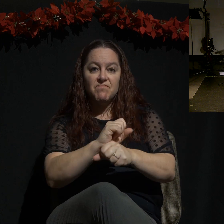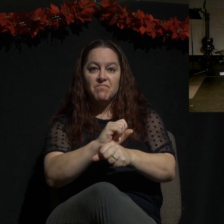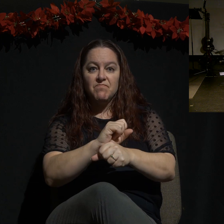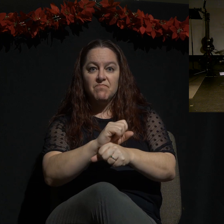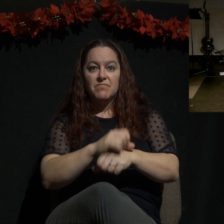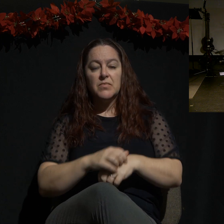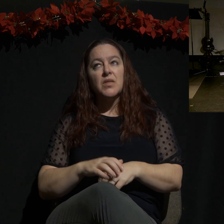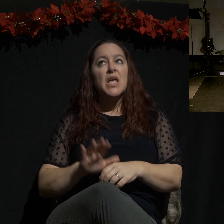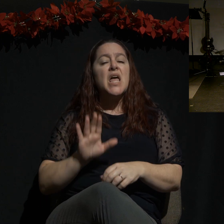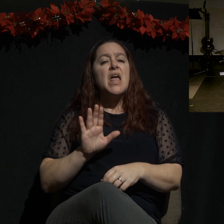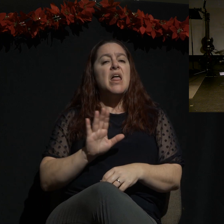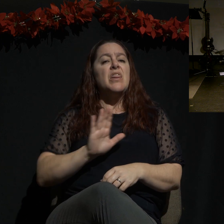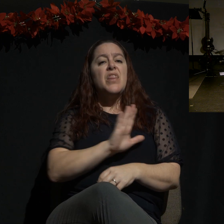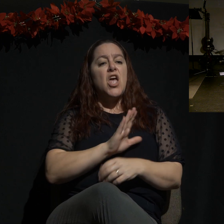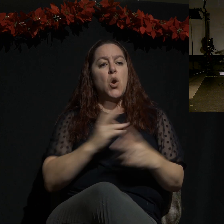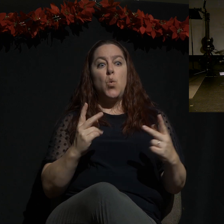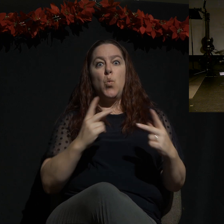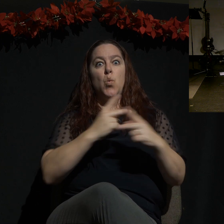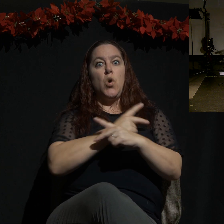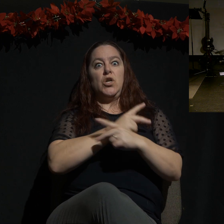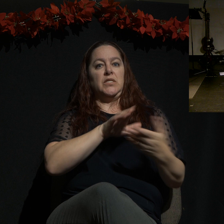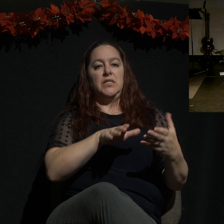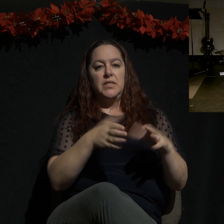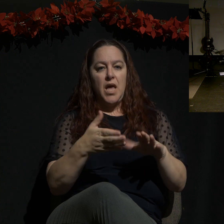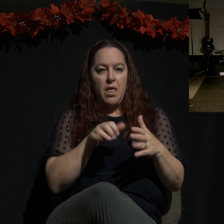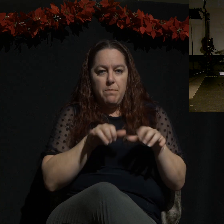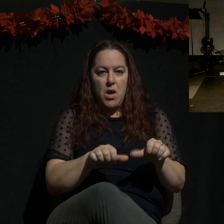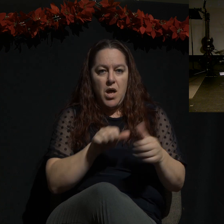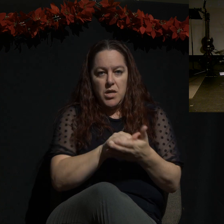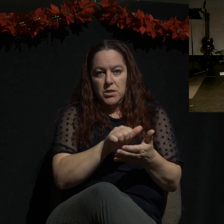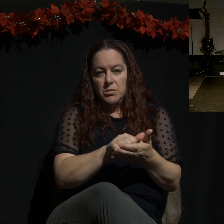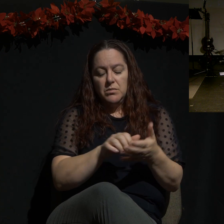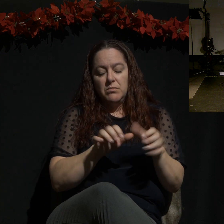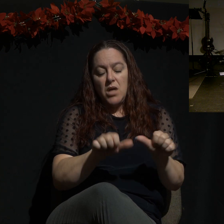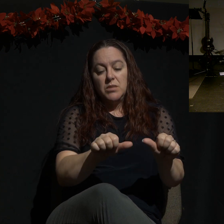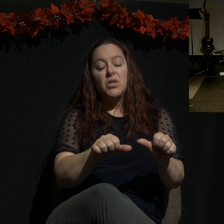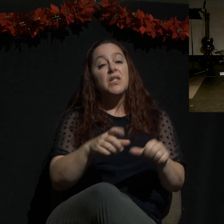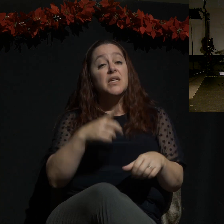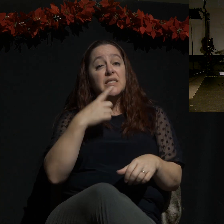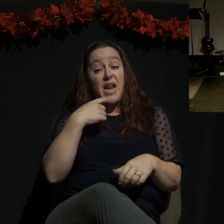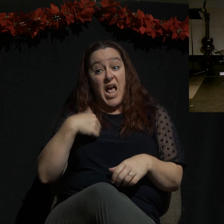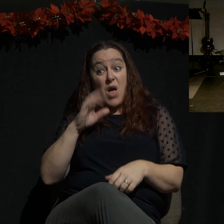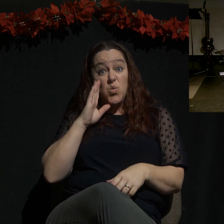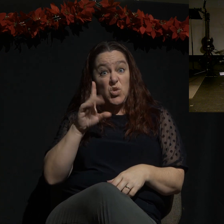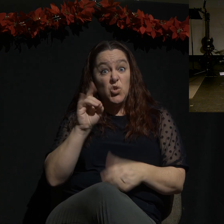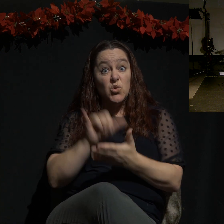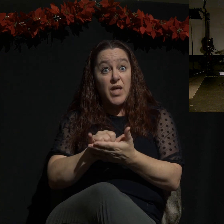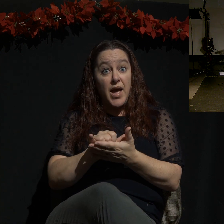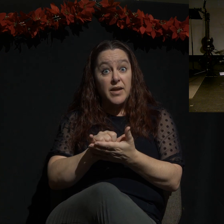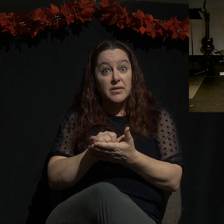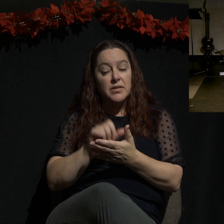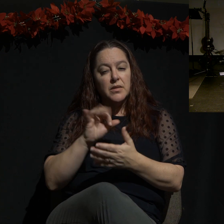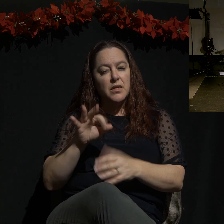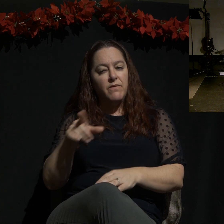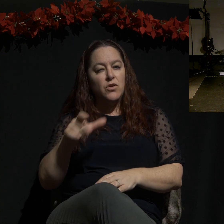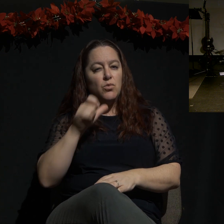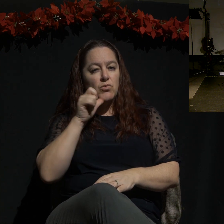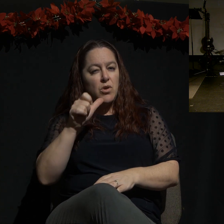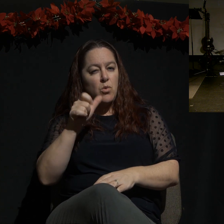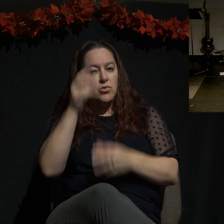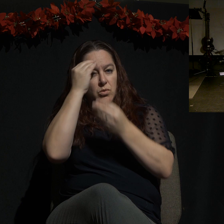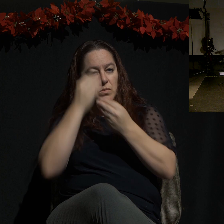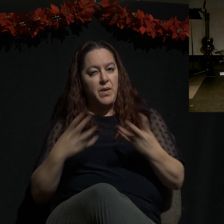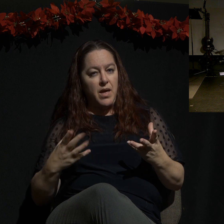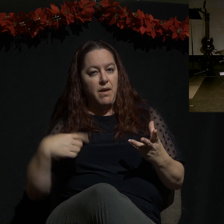their worst that they had come up with. This was their way to say, I will do this to you if you do not listen to